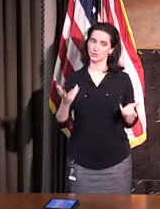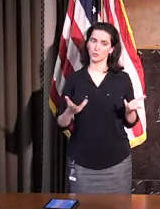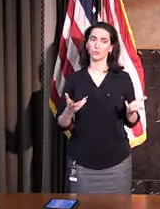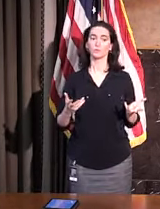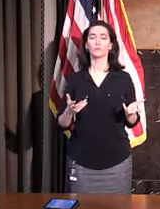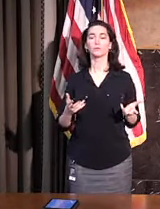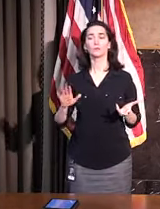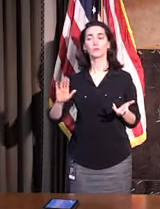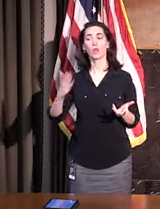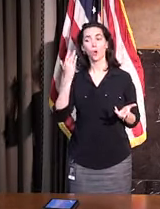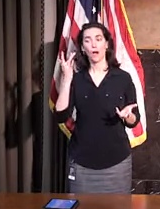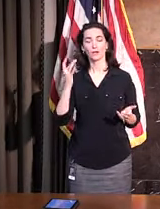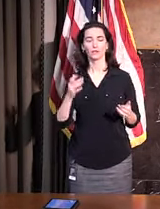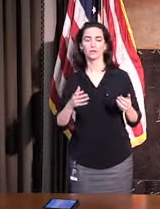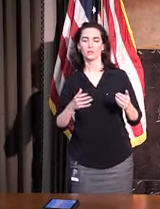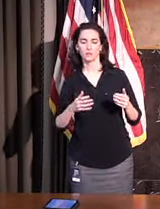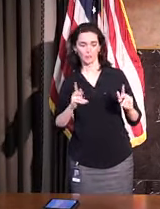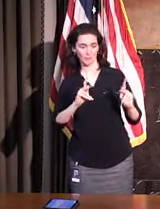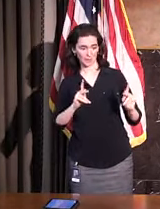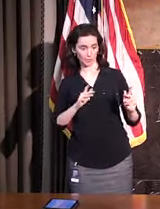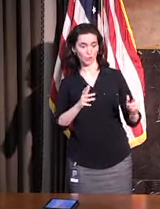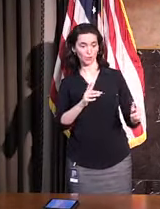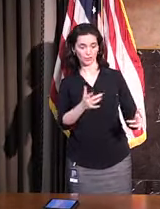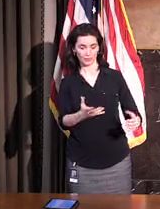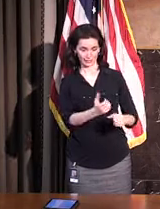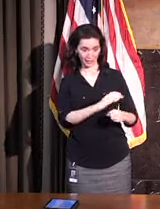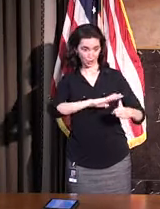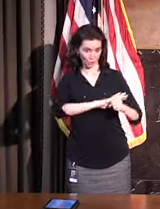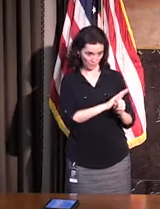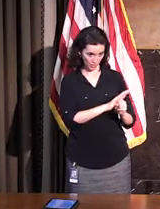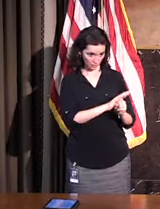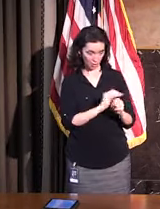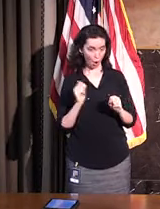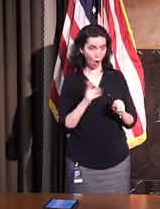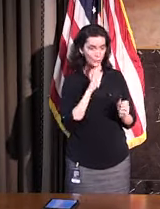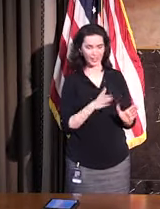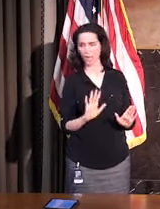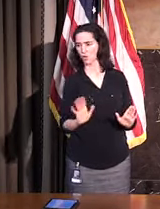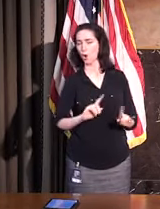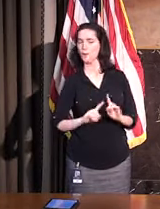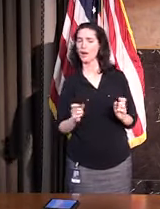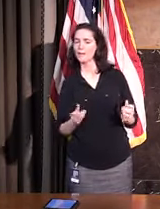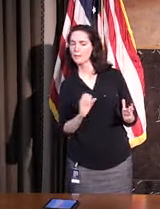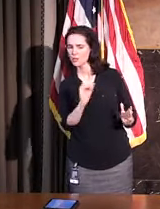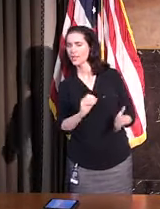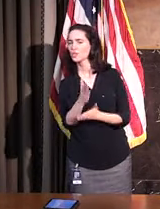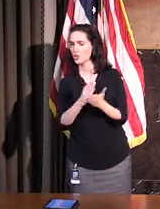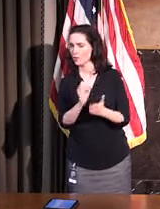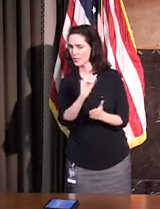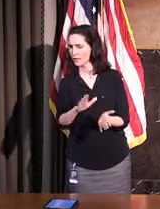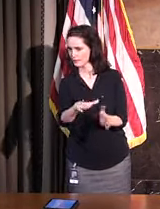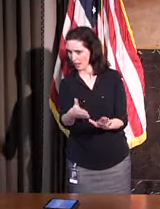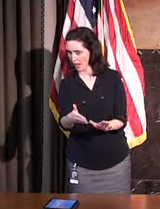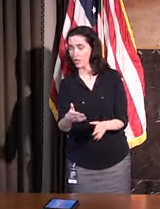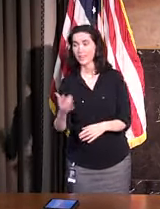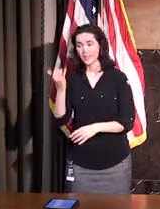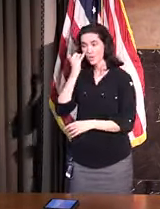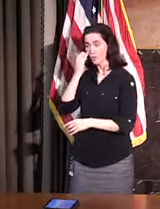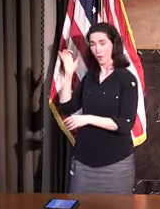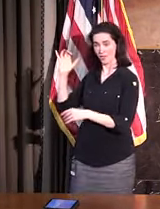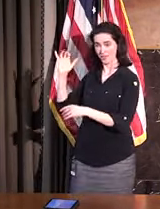certain percentage of people who get COVID that are going to die. The more people get it, the more going to die. But it's, in addition to being more transmissible, it is also more